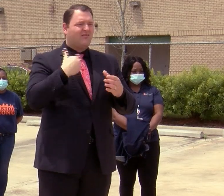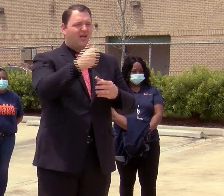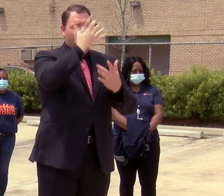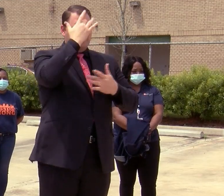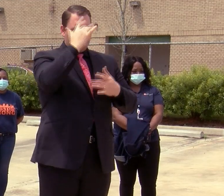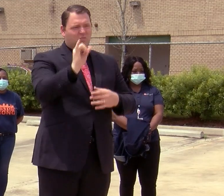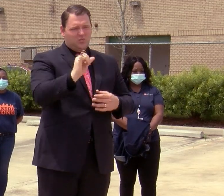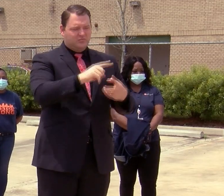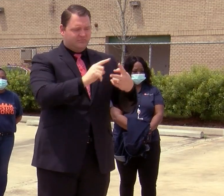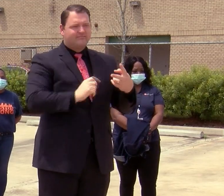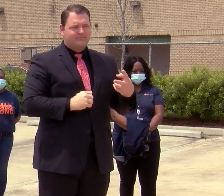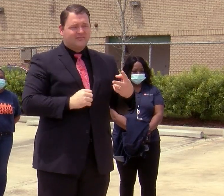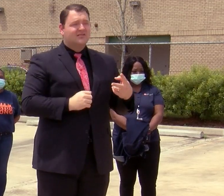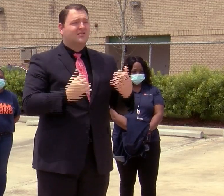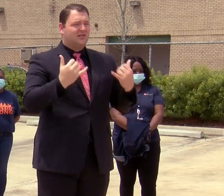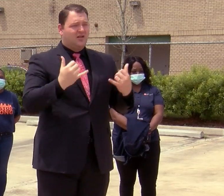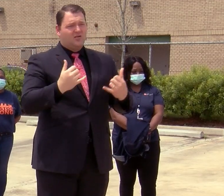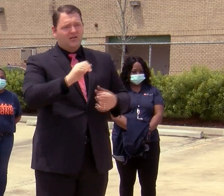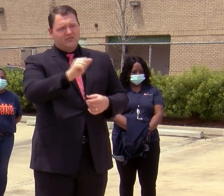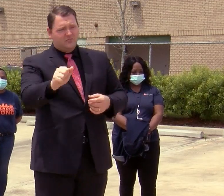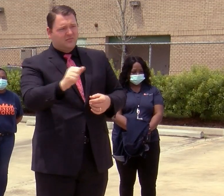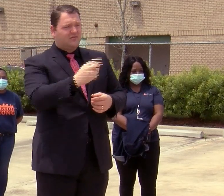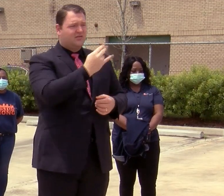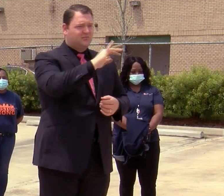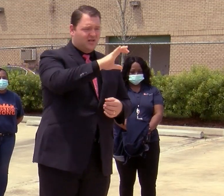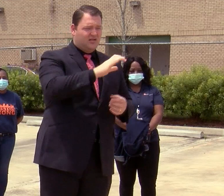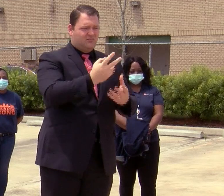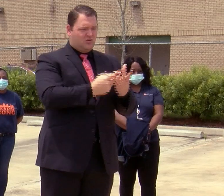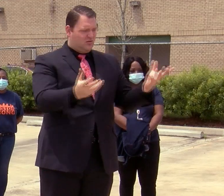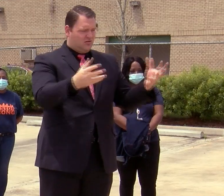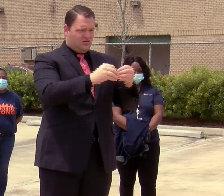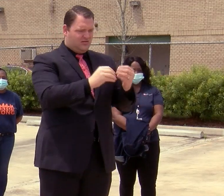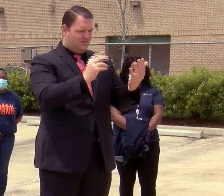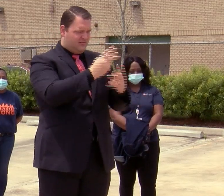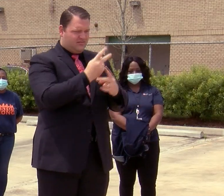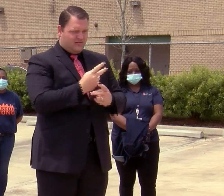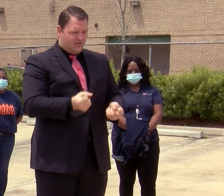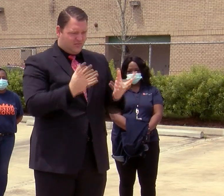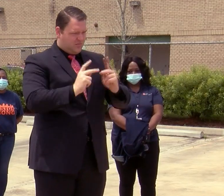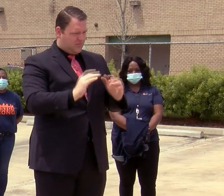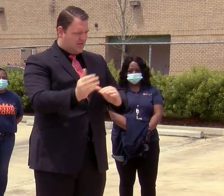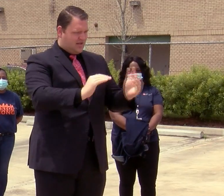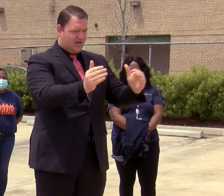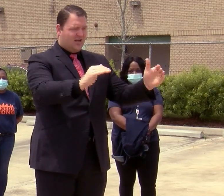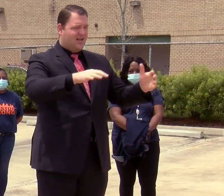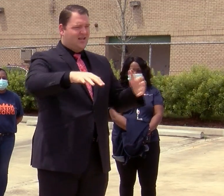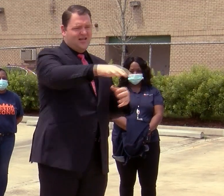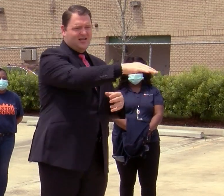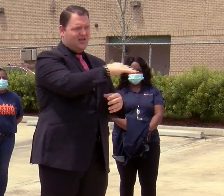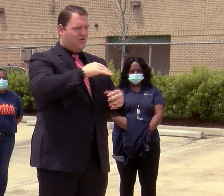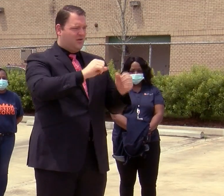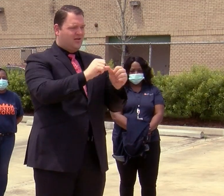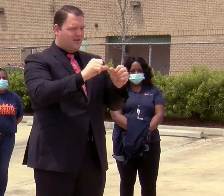So as you see, when you combine African Americans and Hispanics in terms of the number of people who have died within the geographical limits of the